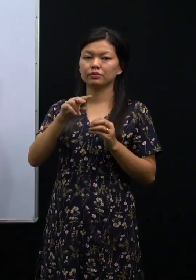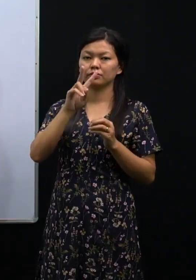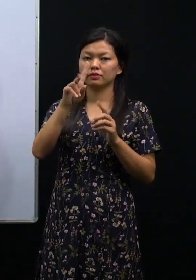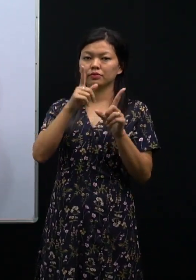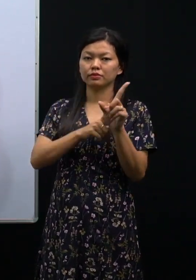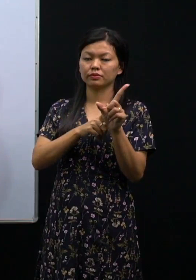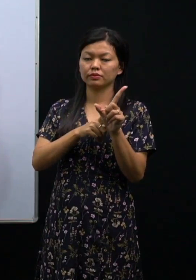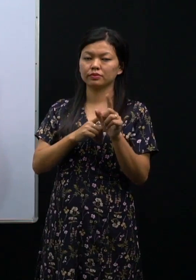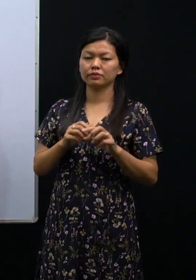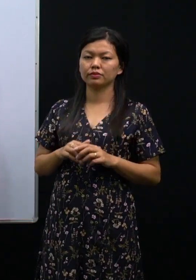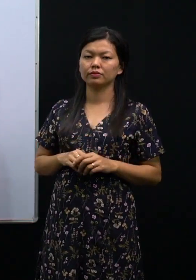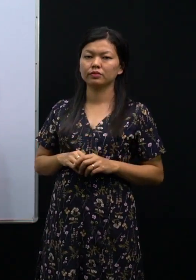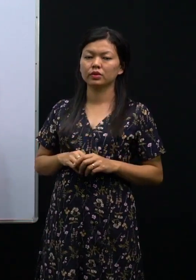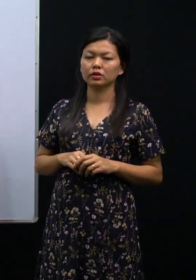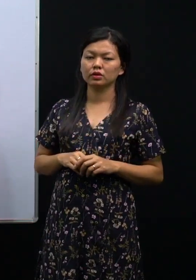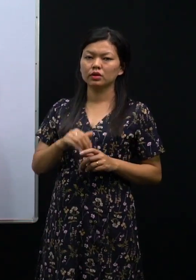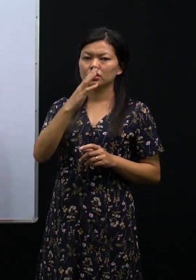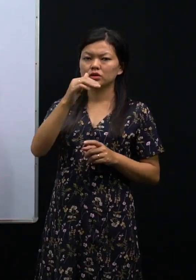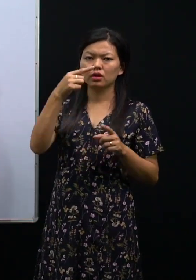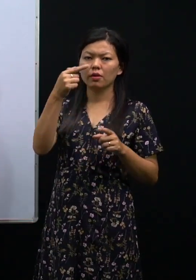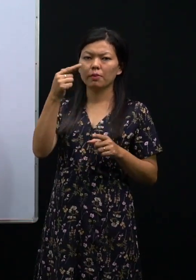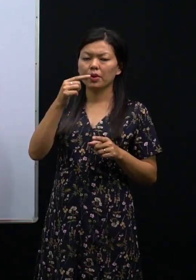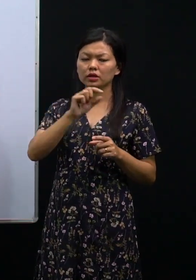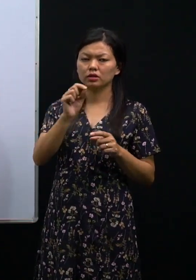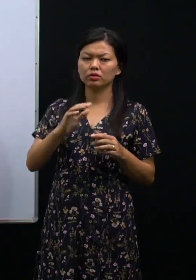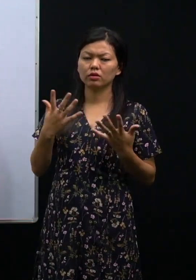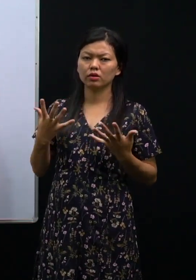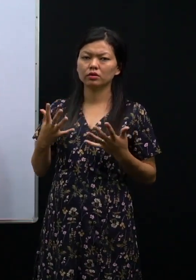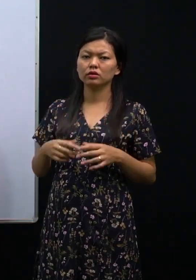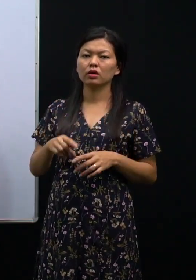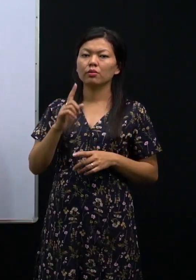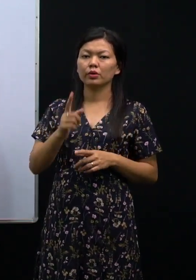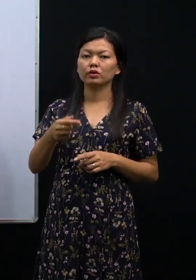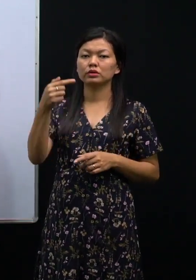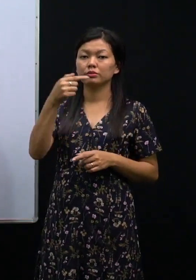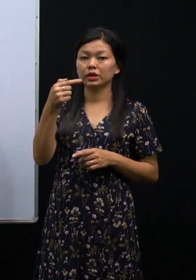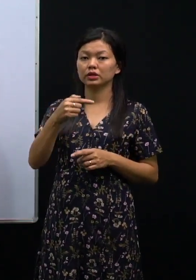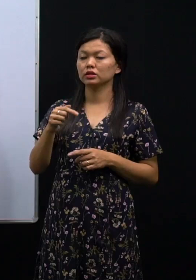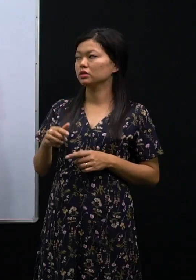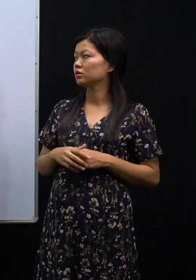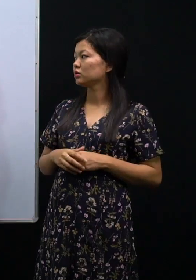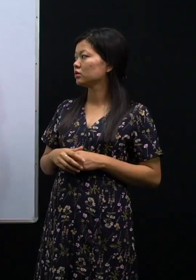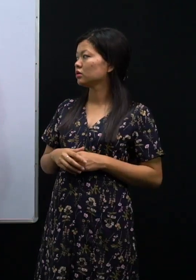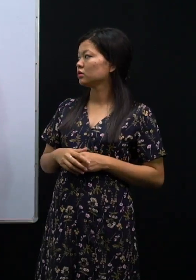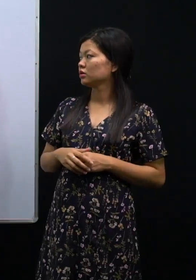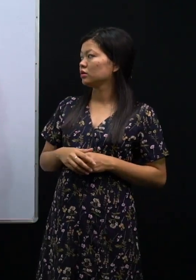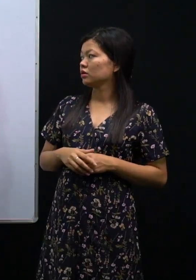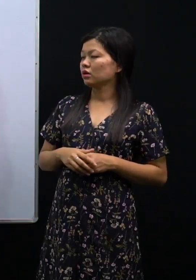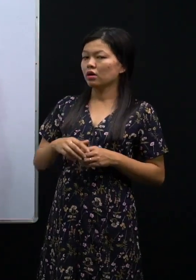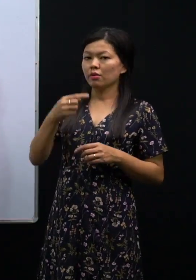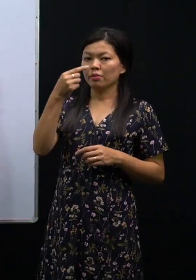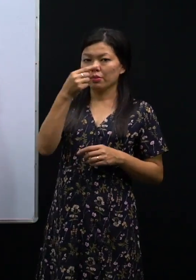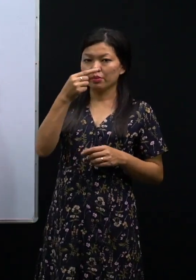2y. Some of the thinking, sir, why not write minus? Minus square already in build. Like, if you write minus, also minus into